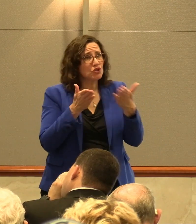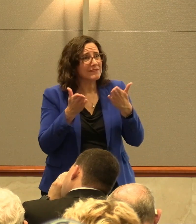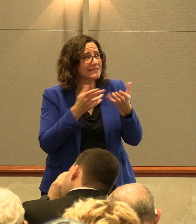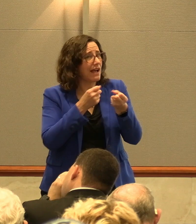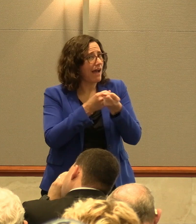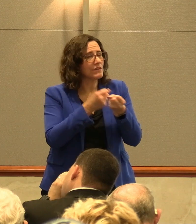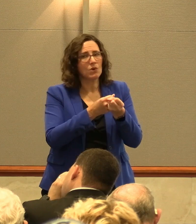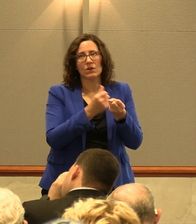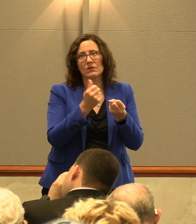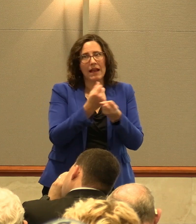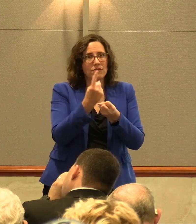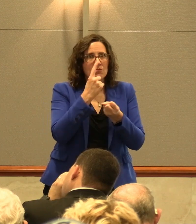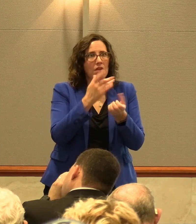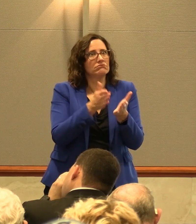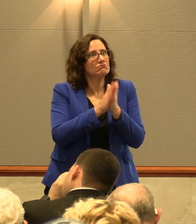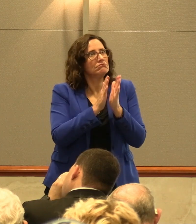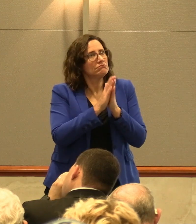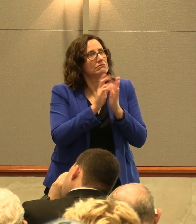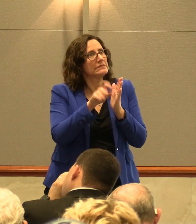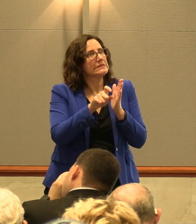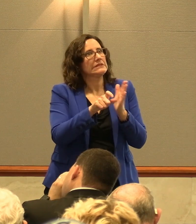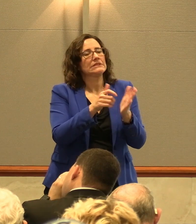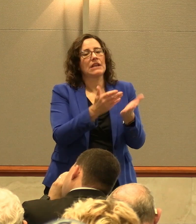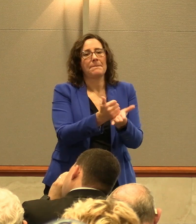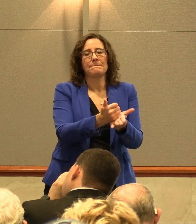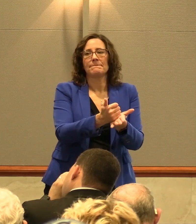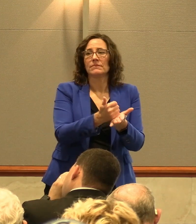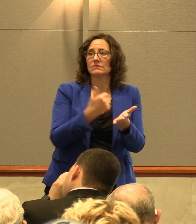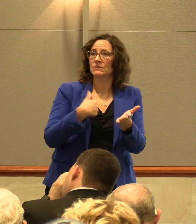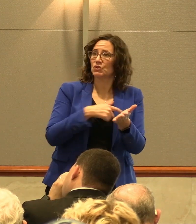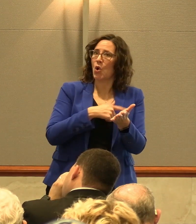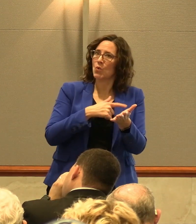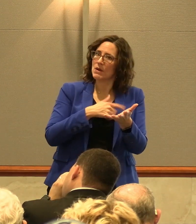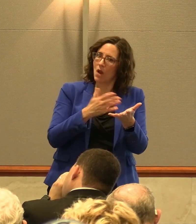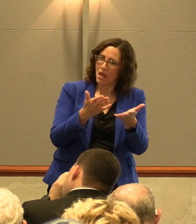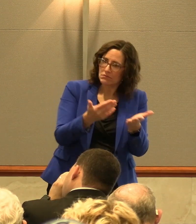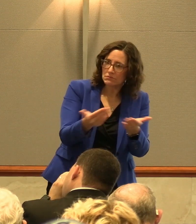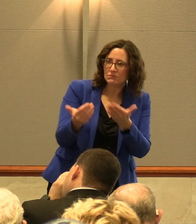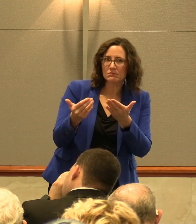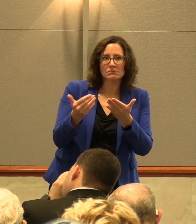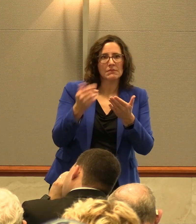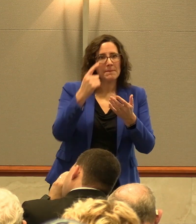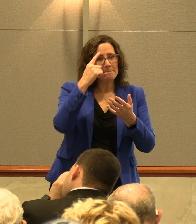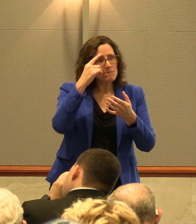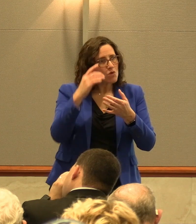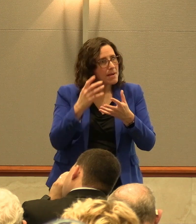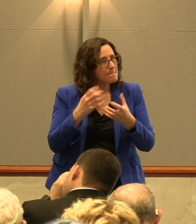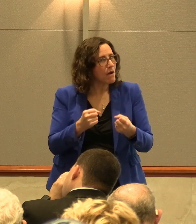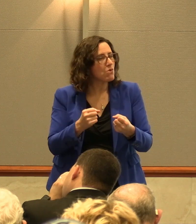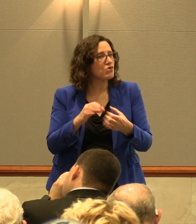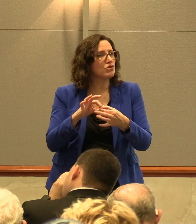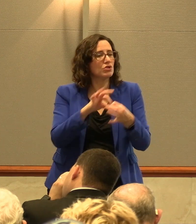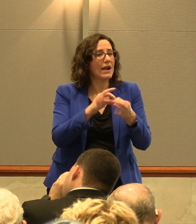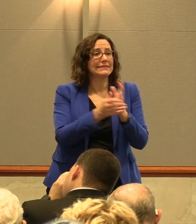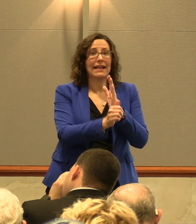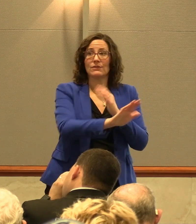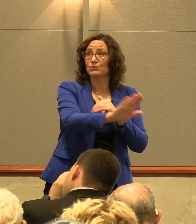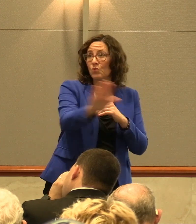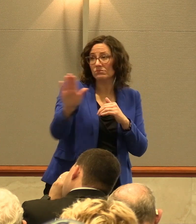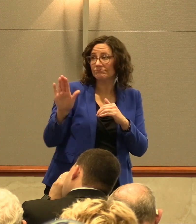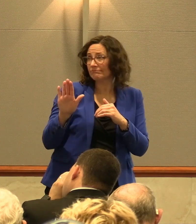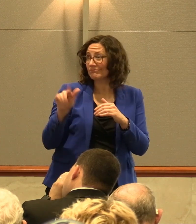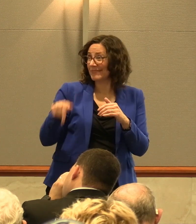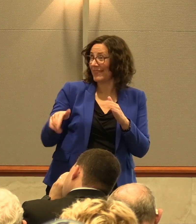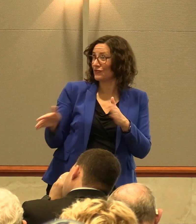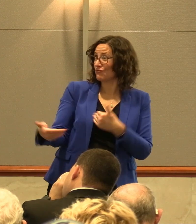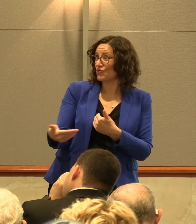demand. And with that in mind, we will draw on the collective brainpower and talent of all of you in